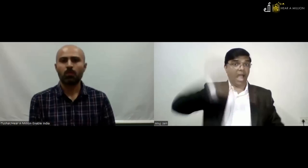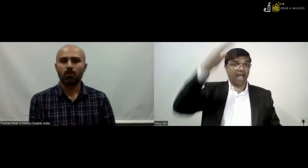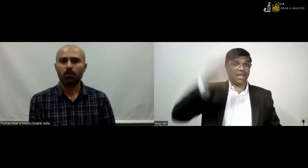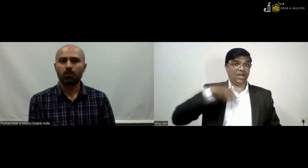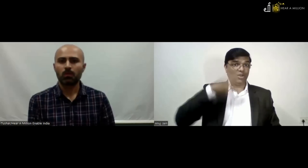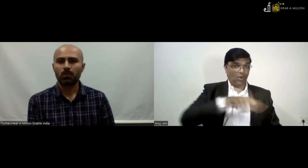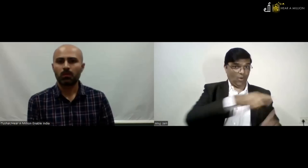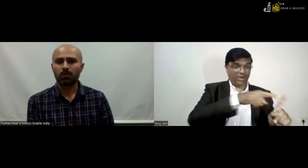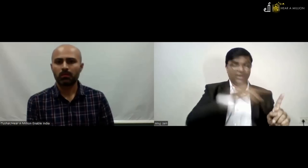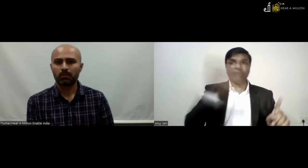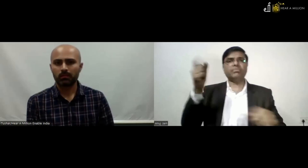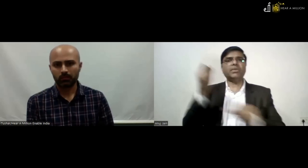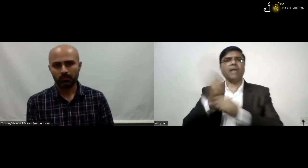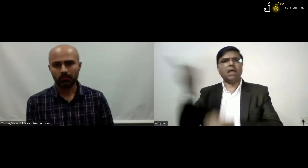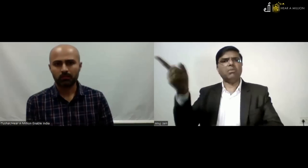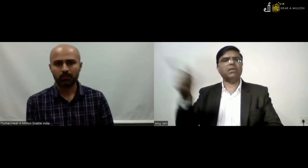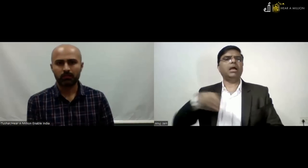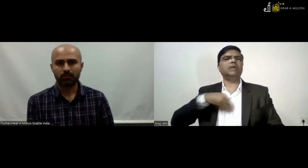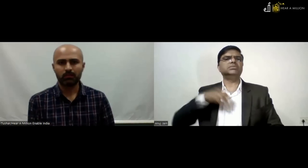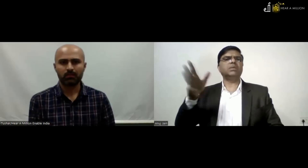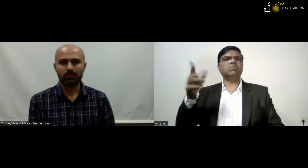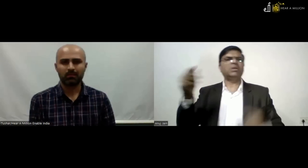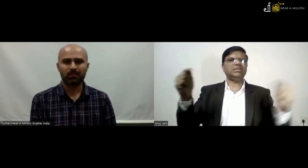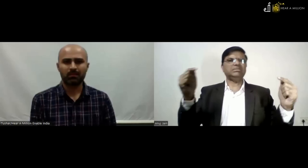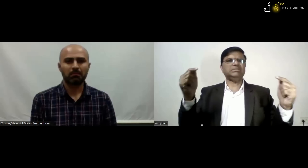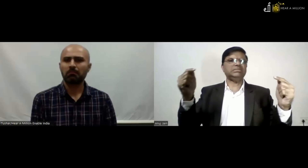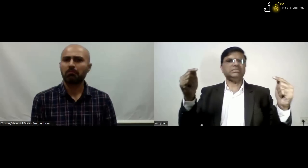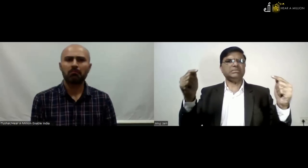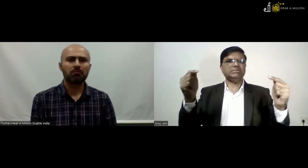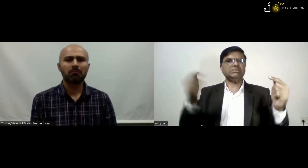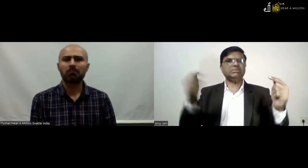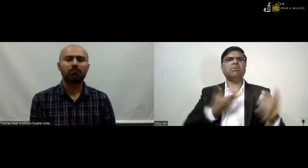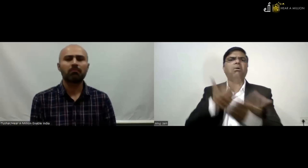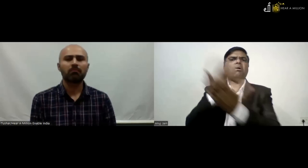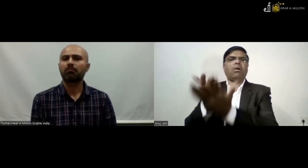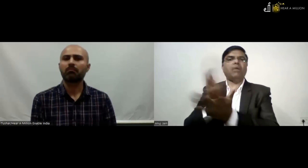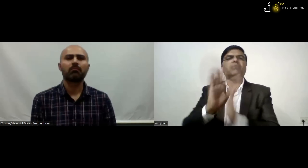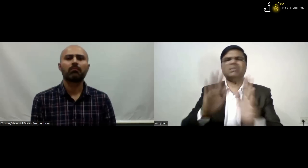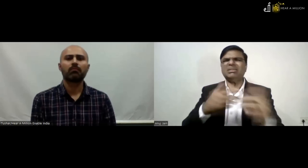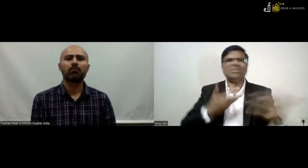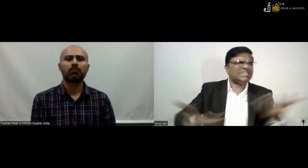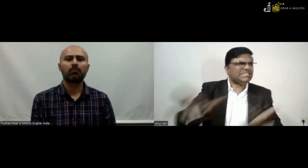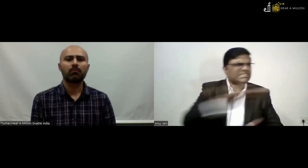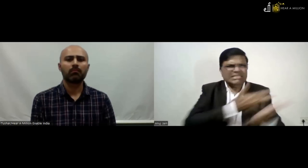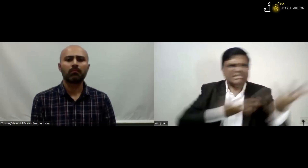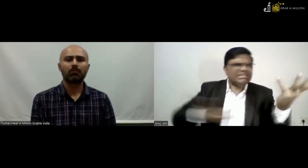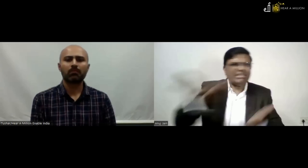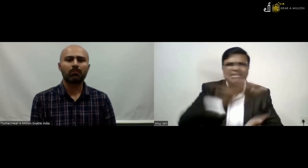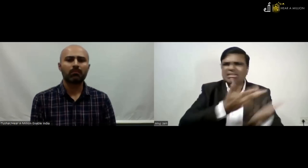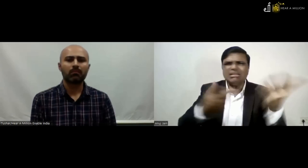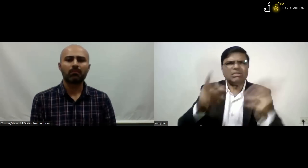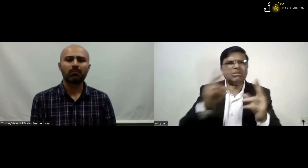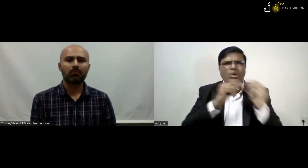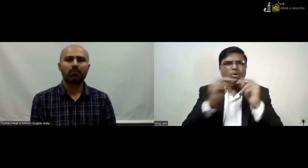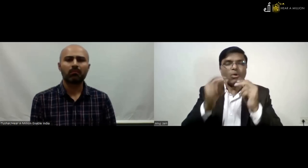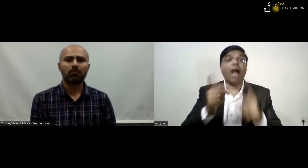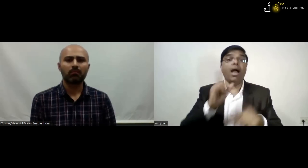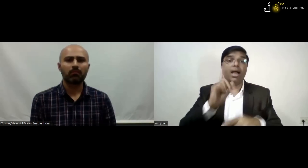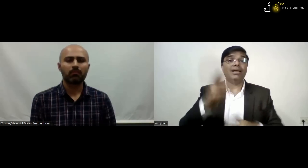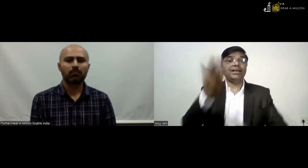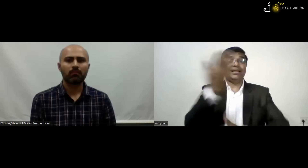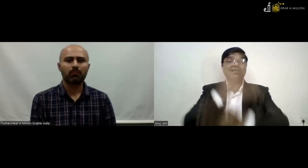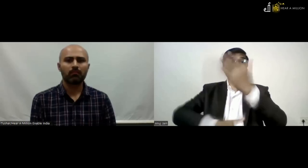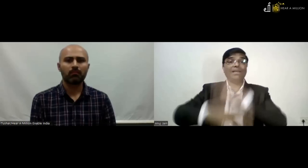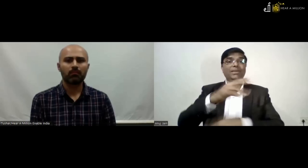ministry did not align with or accept. And this was a tussle between the judiciary and the government at that point of